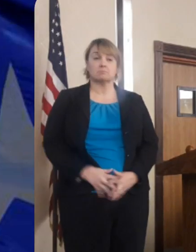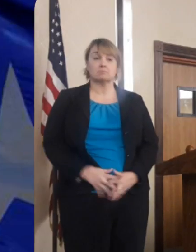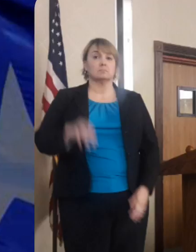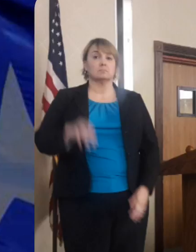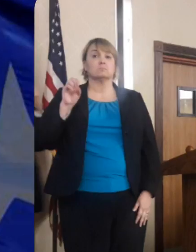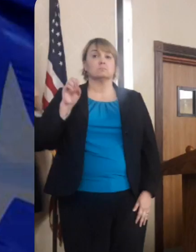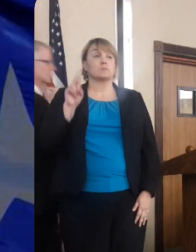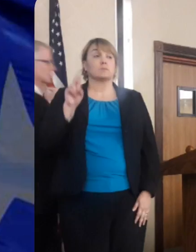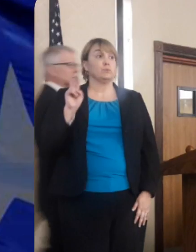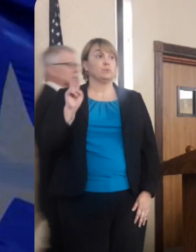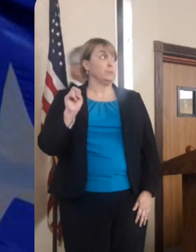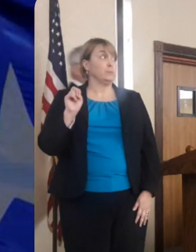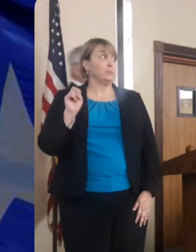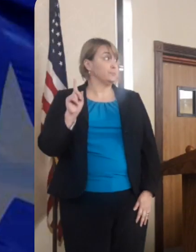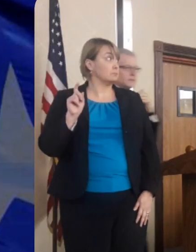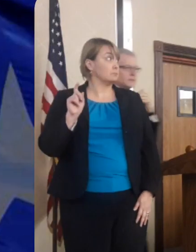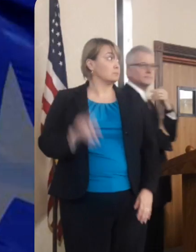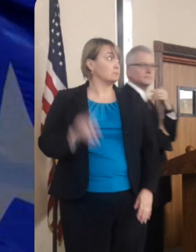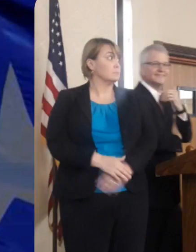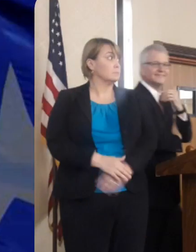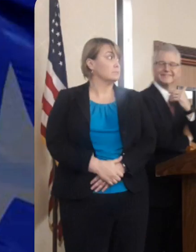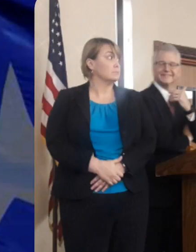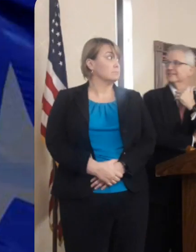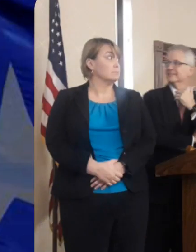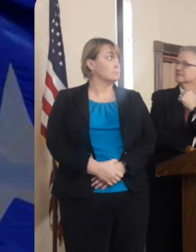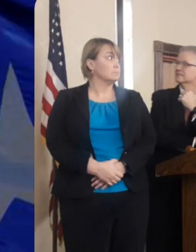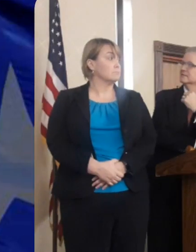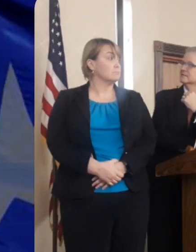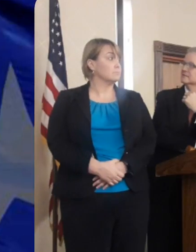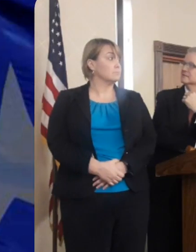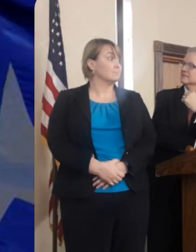There, it's in there. Anybody else?